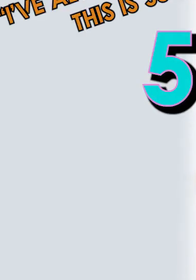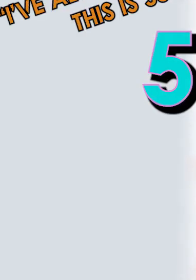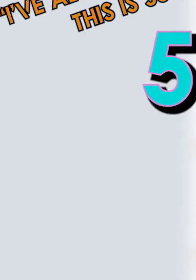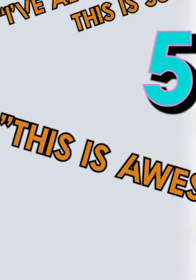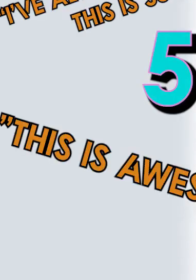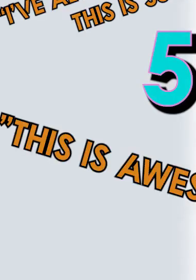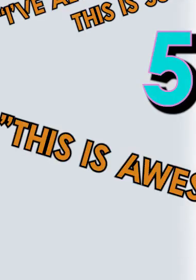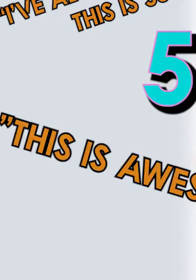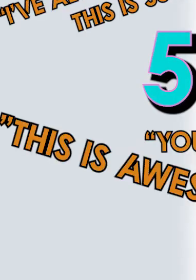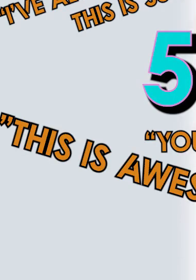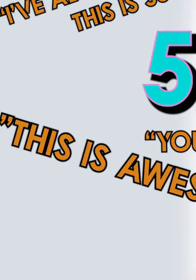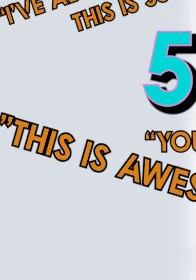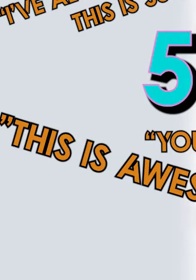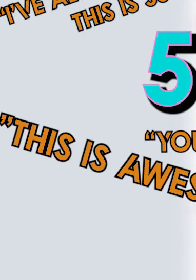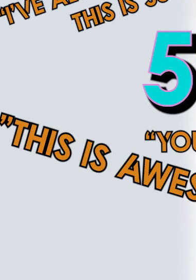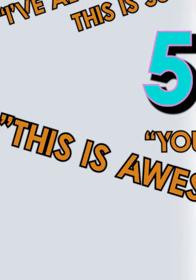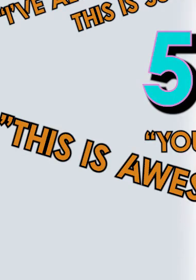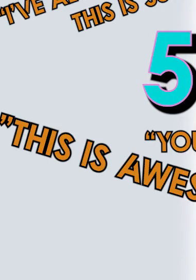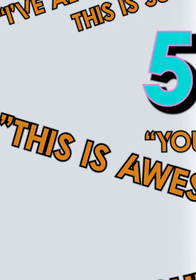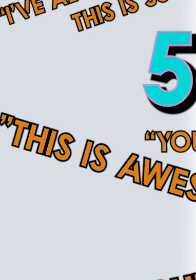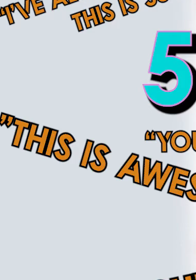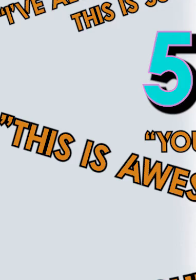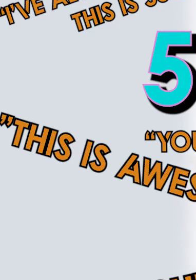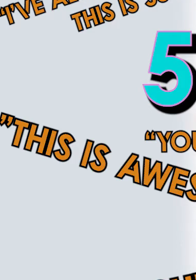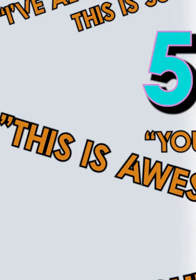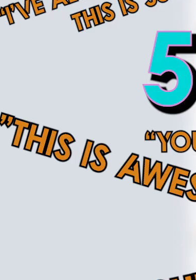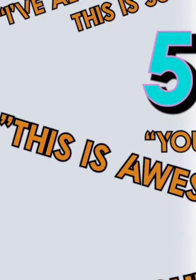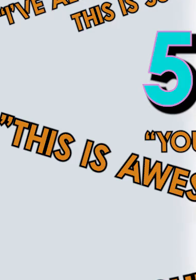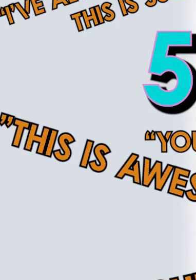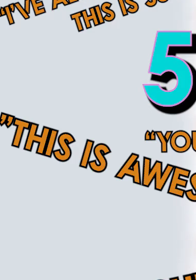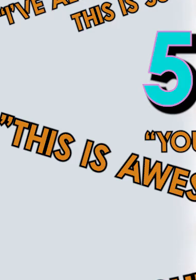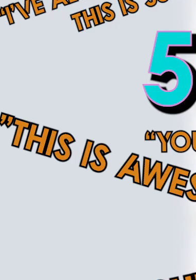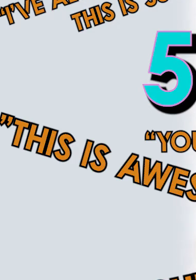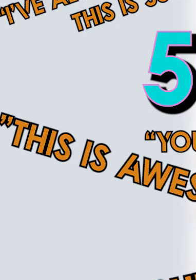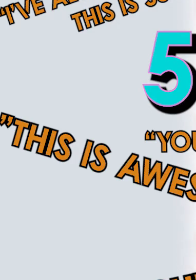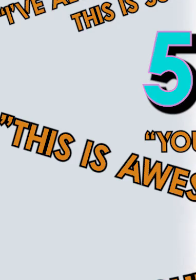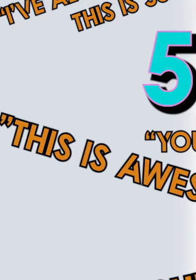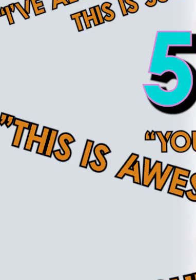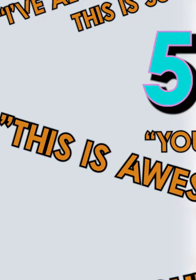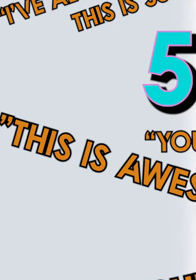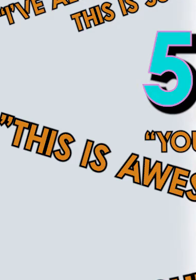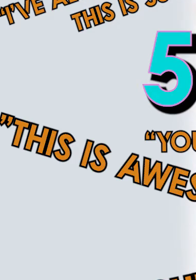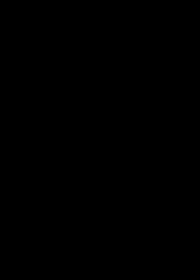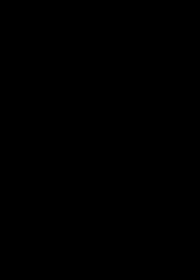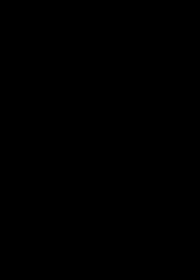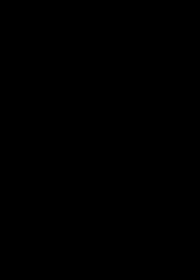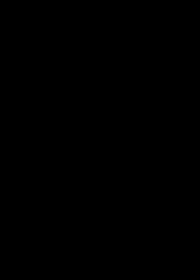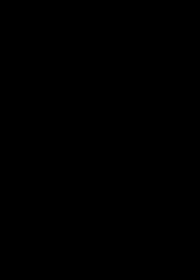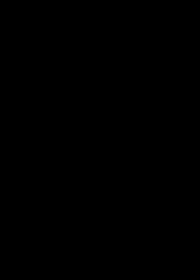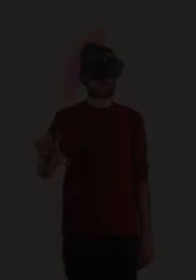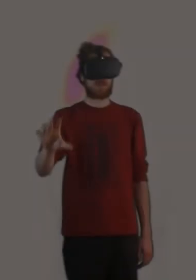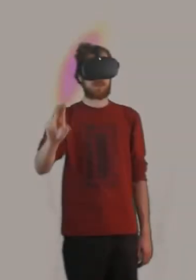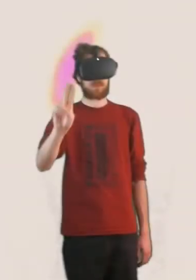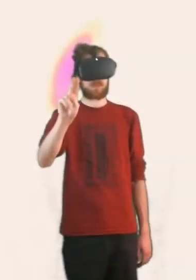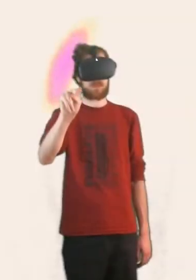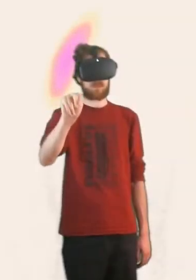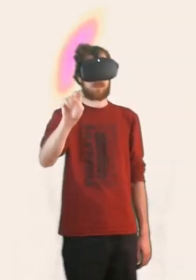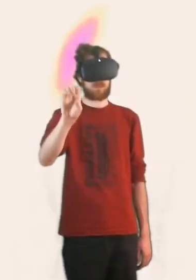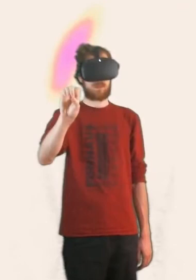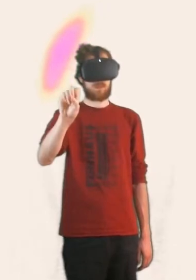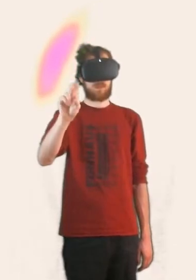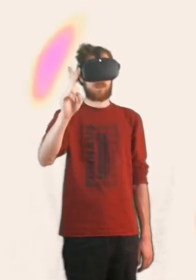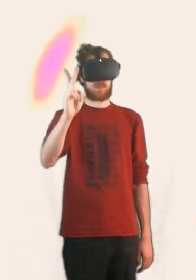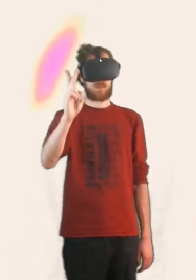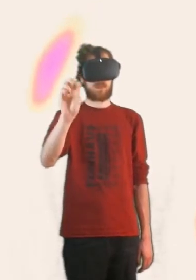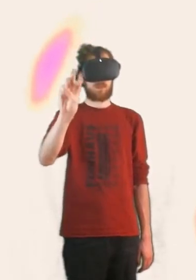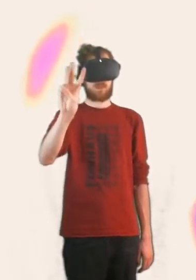commented that they thought the game was a useful learning tool and appreciated how it made ASL a little more accessible. Results from a system